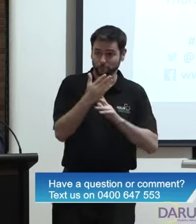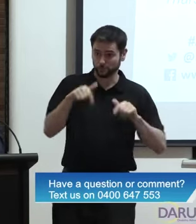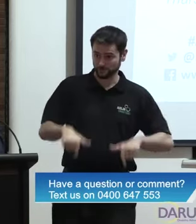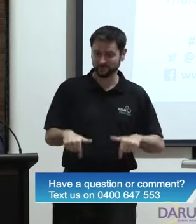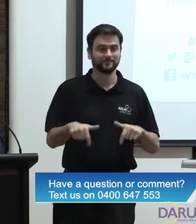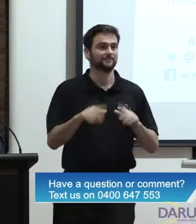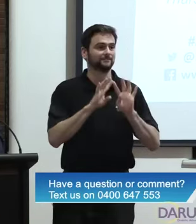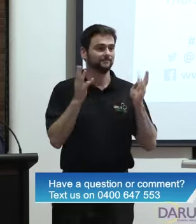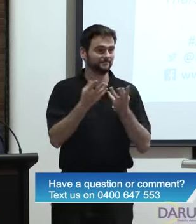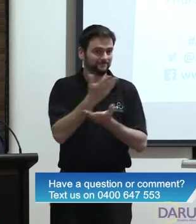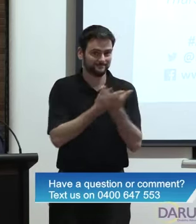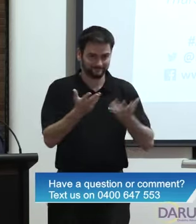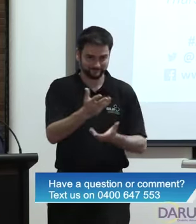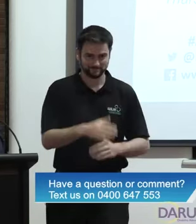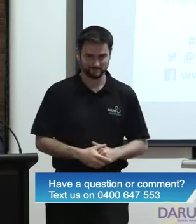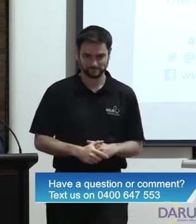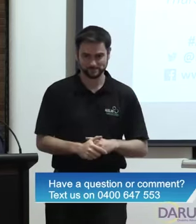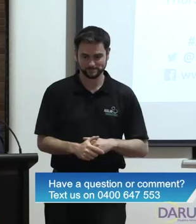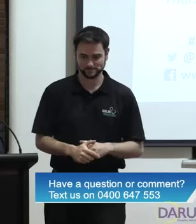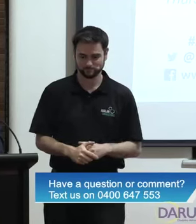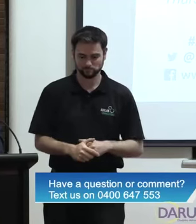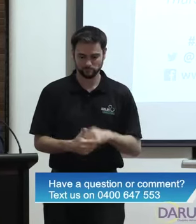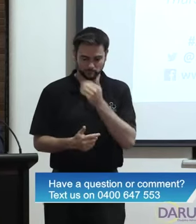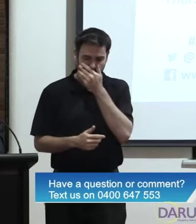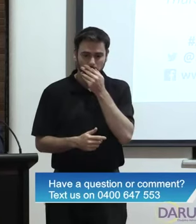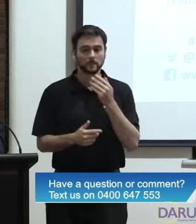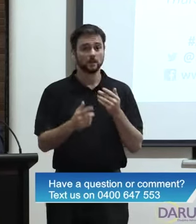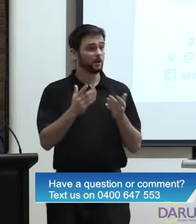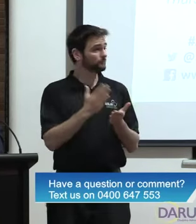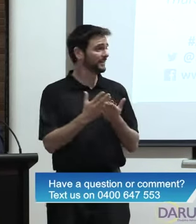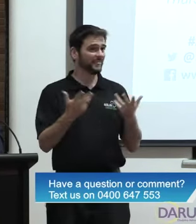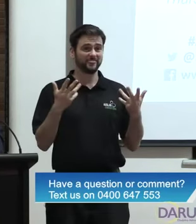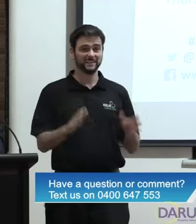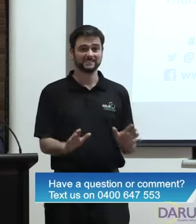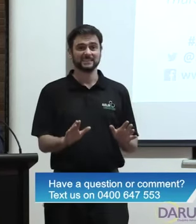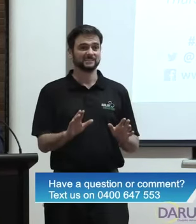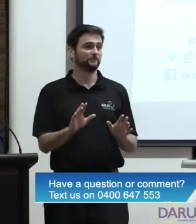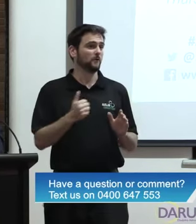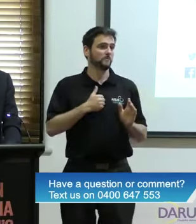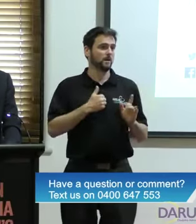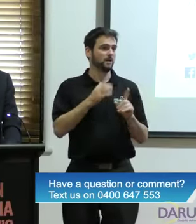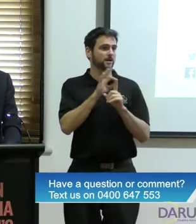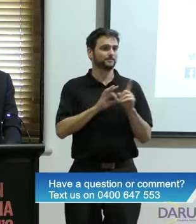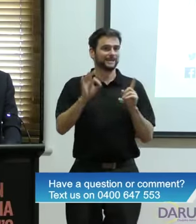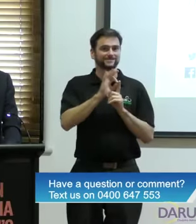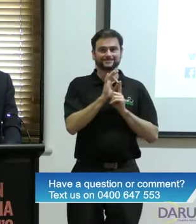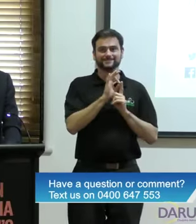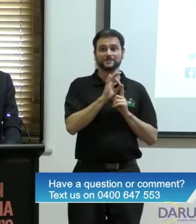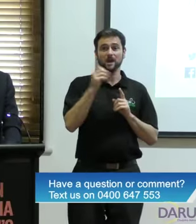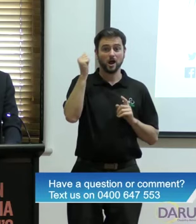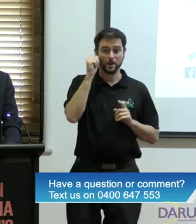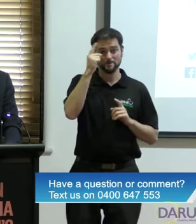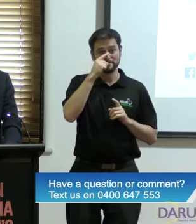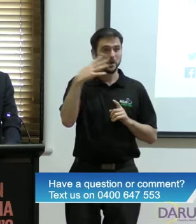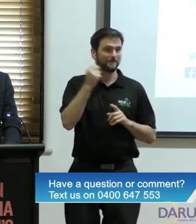avenues to let people know about that. So, look, that's it really by way of an update. People need to go home, but